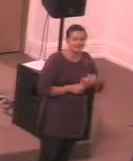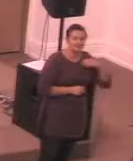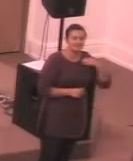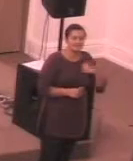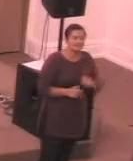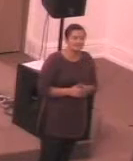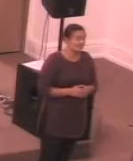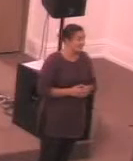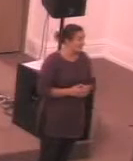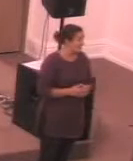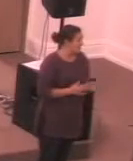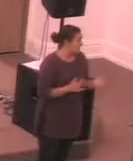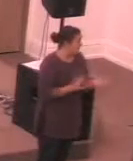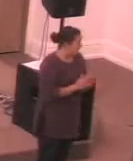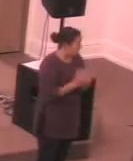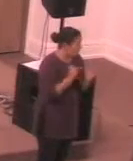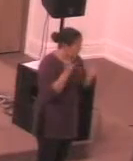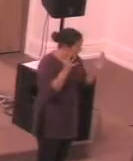alive. Hallelujah.